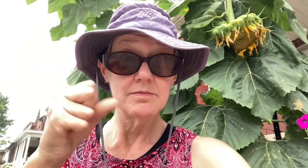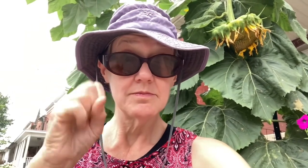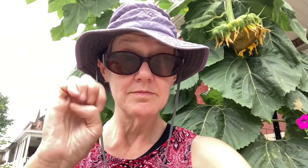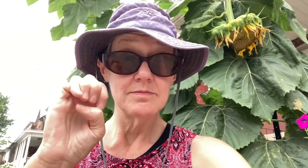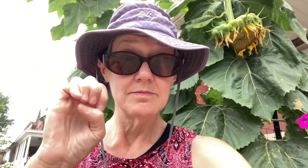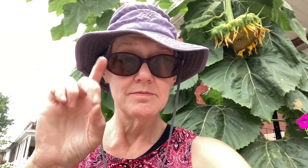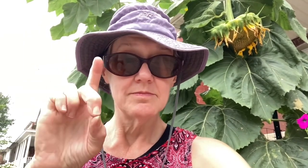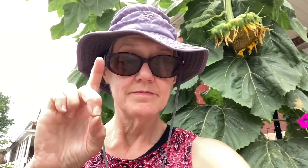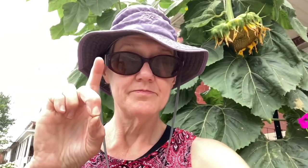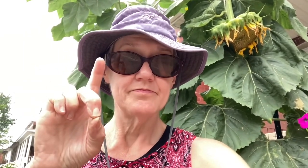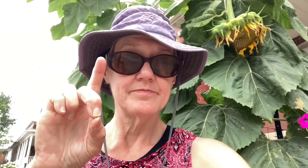want to save your seeds,